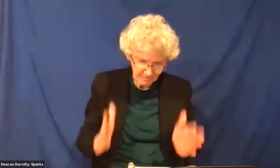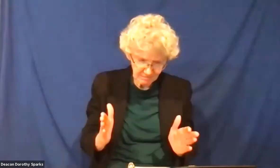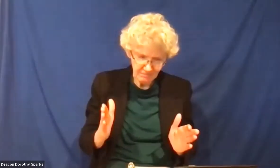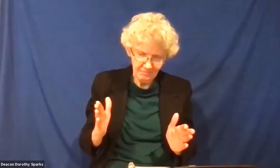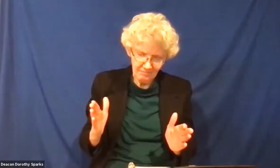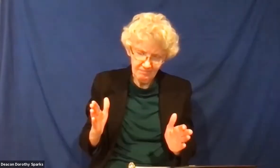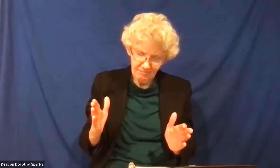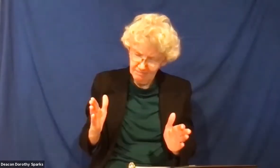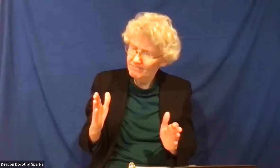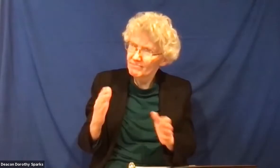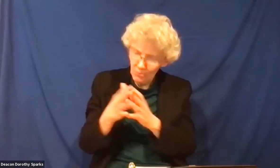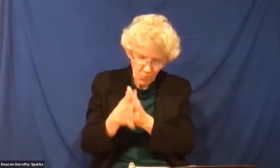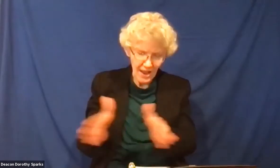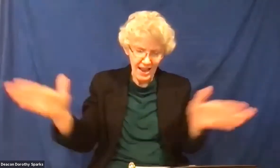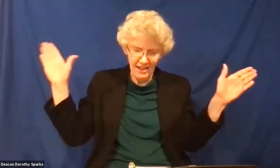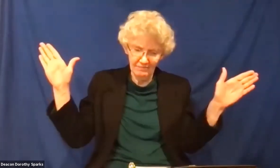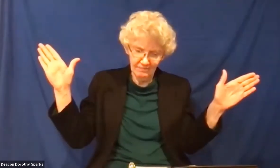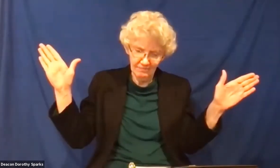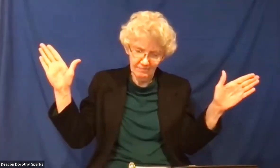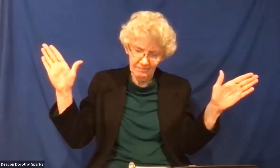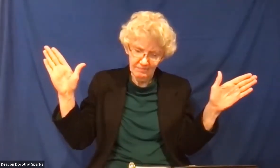You taught your disciples to cast a wide net,